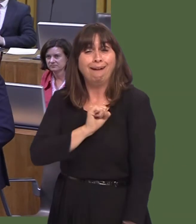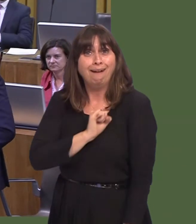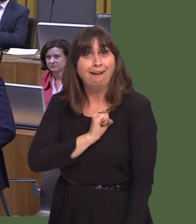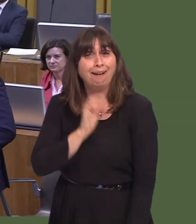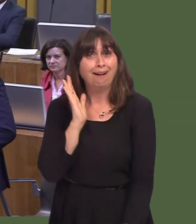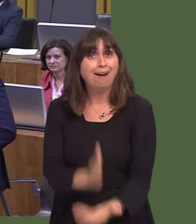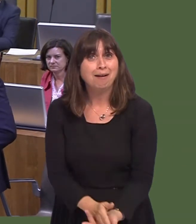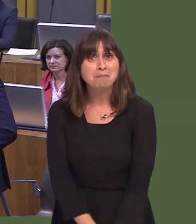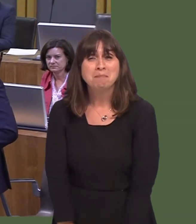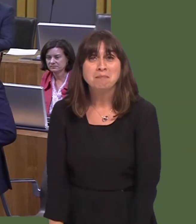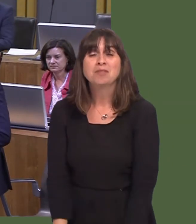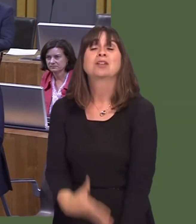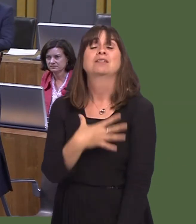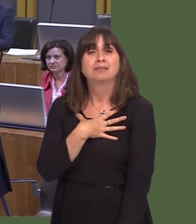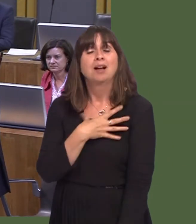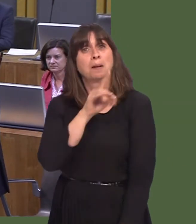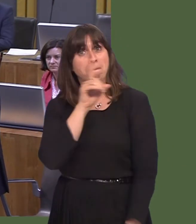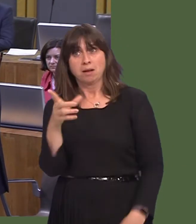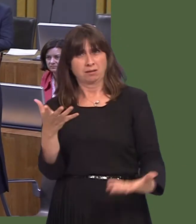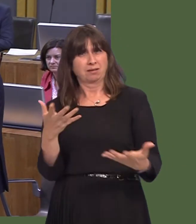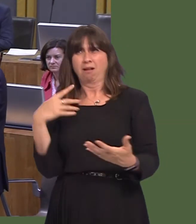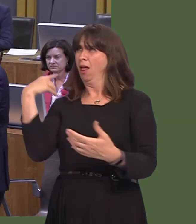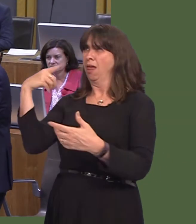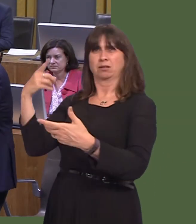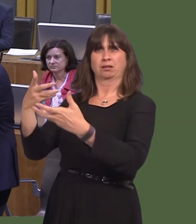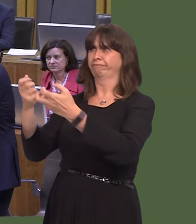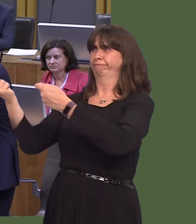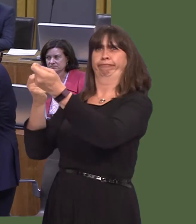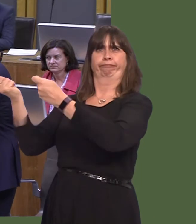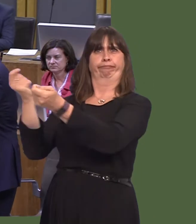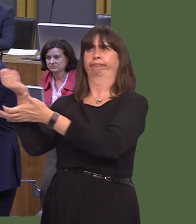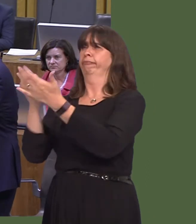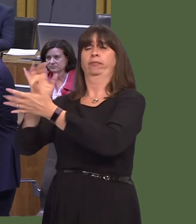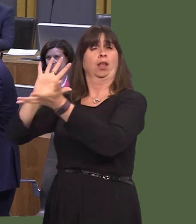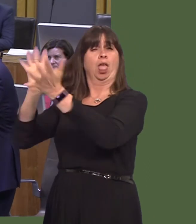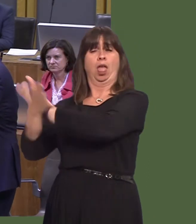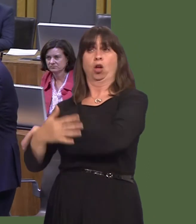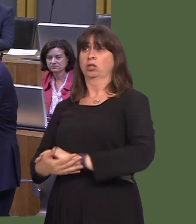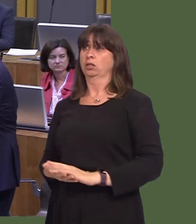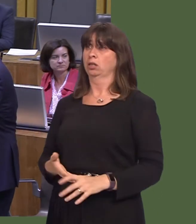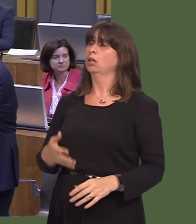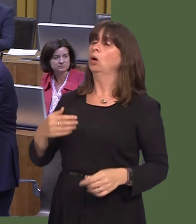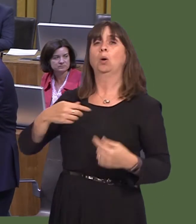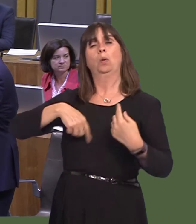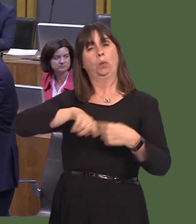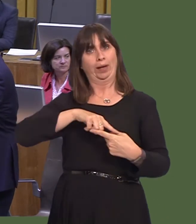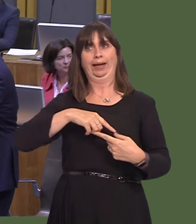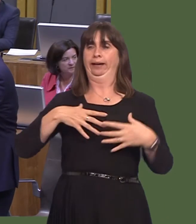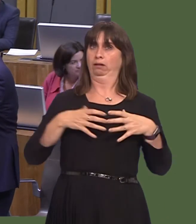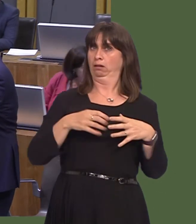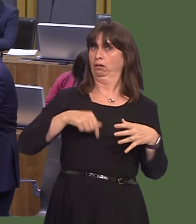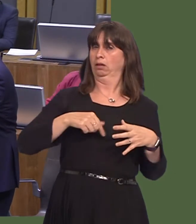certainly in London. There's no question about that, because it's in no one's interest for this chaos to continue. So we've made the